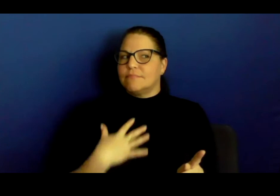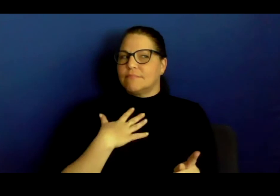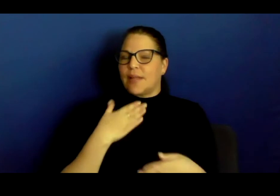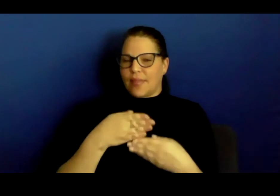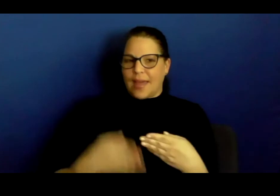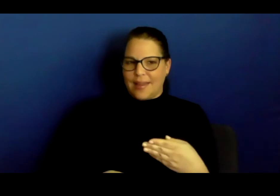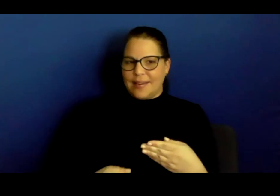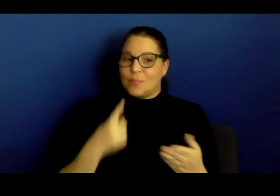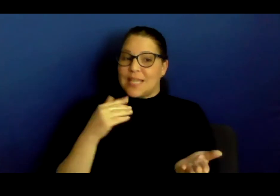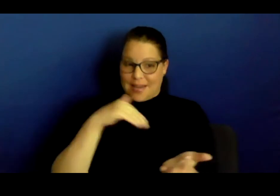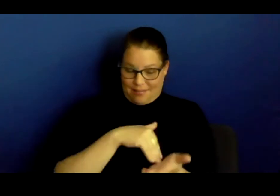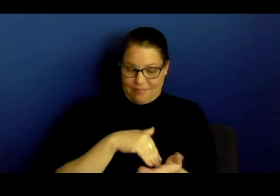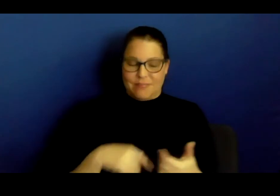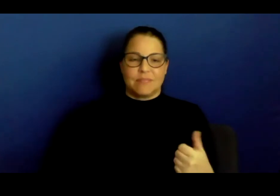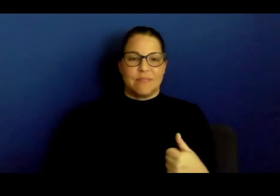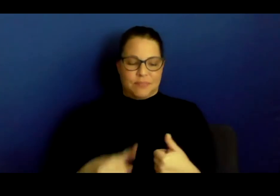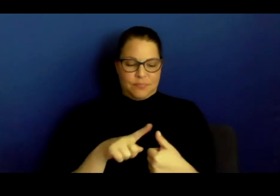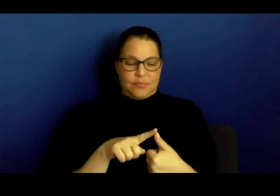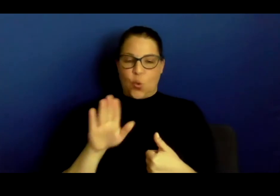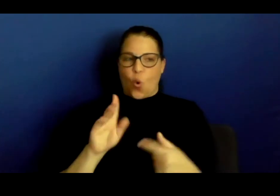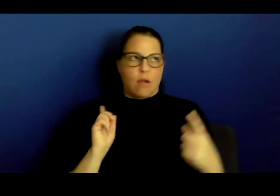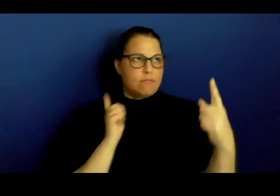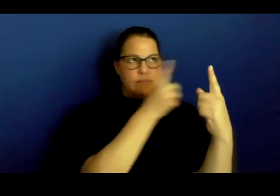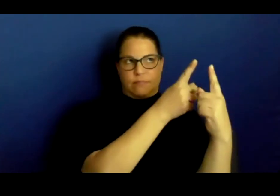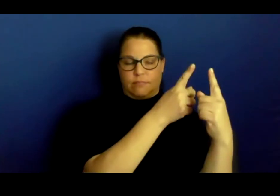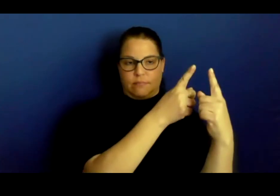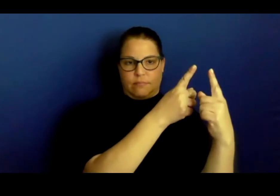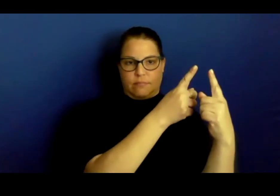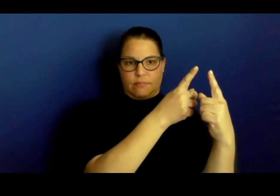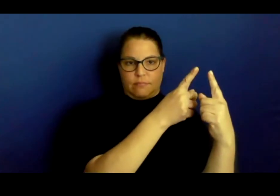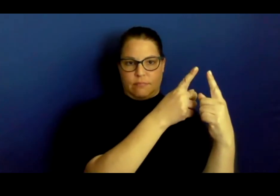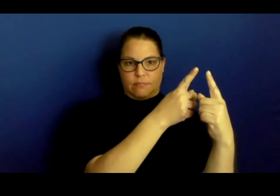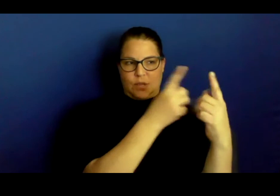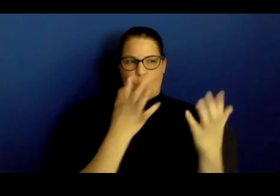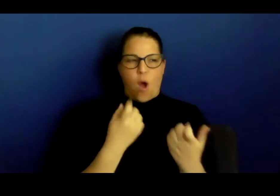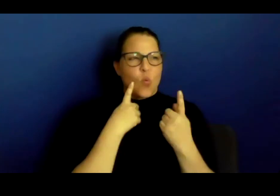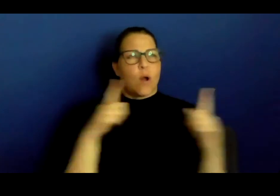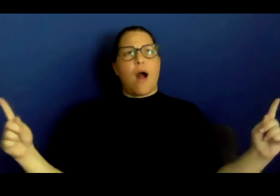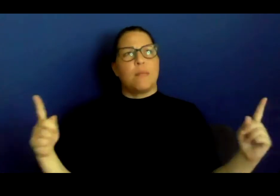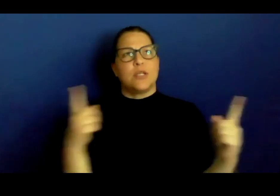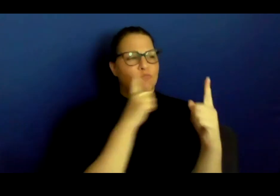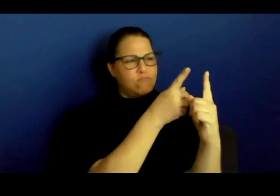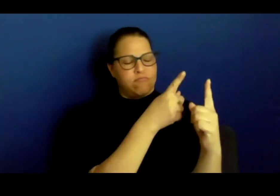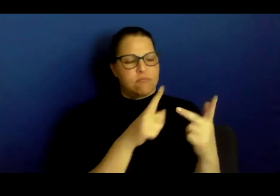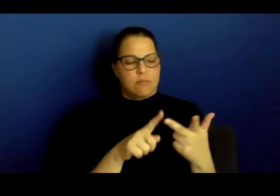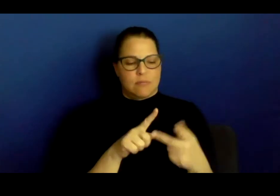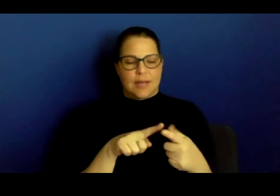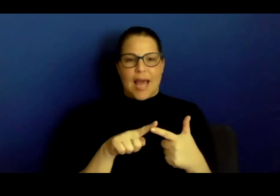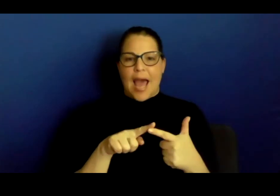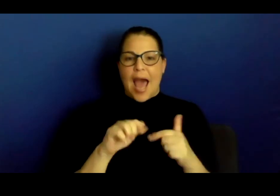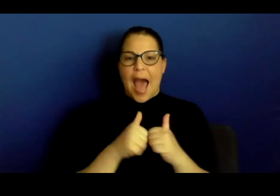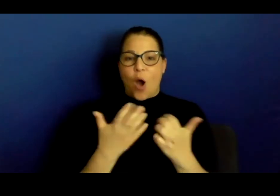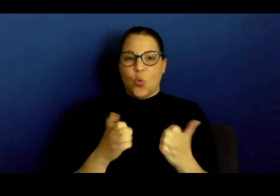I'm going to repeat it. What is your objective? Meaning, what do you want to accomplish? And secondly, how do you want people to